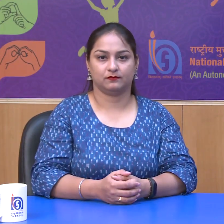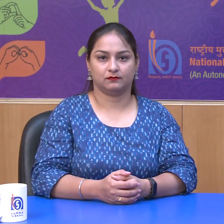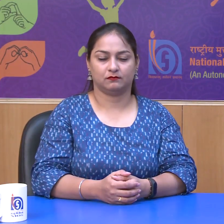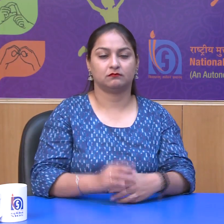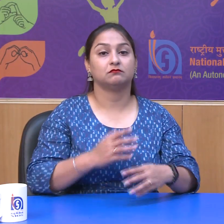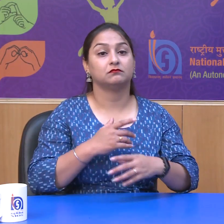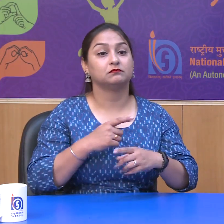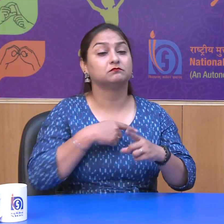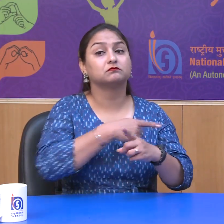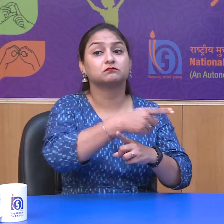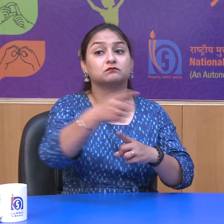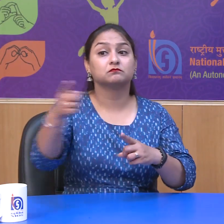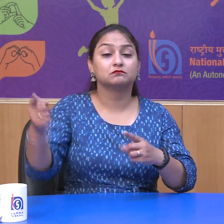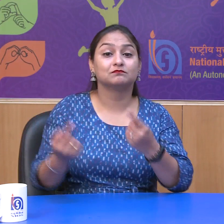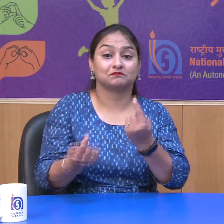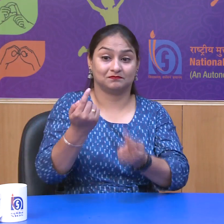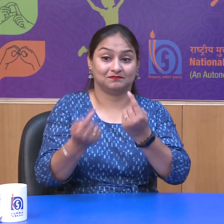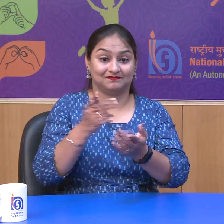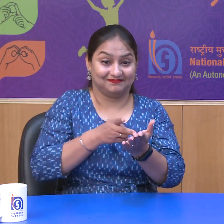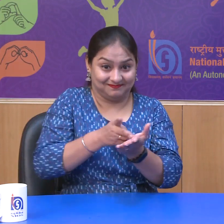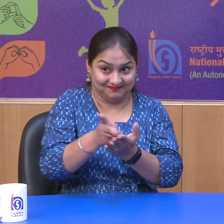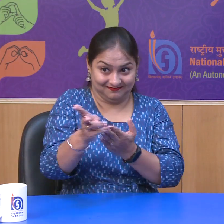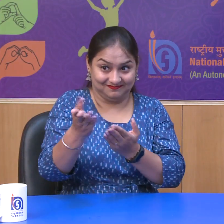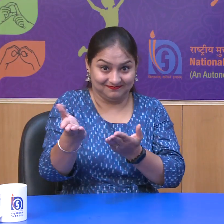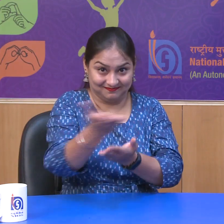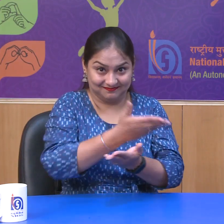Majority of farmers in India practice this farming.